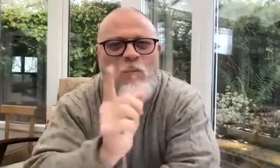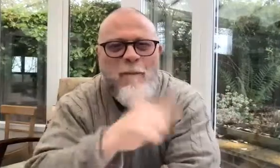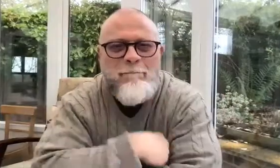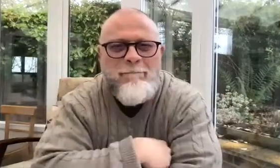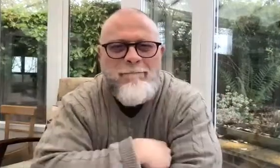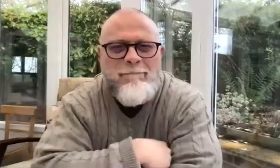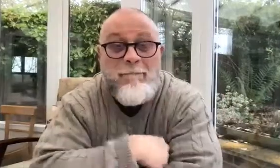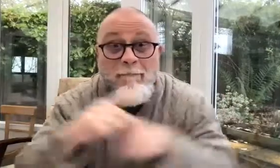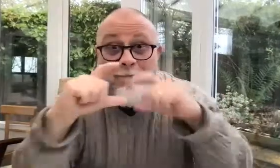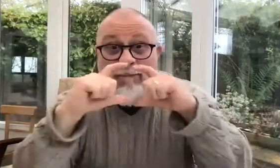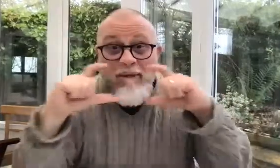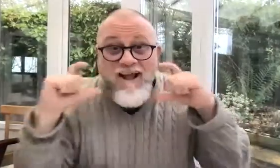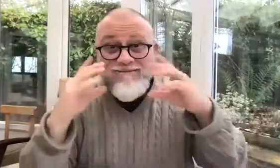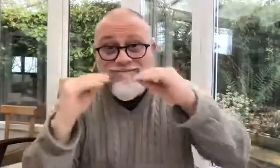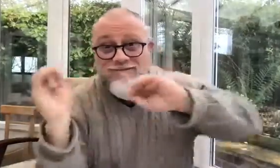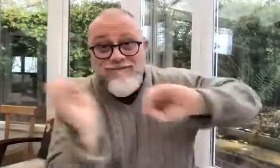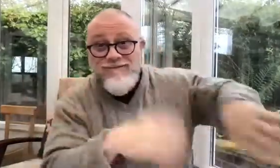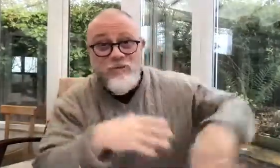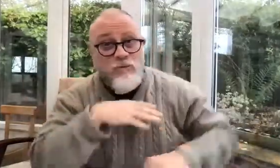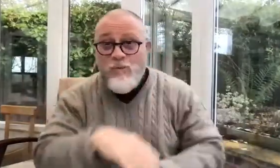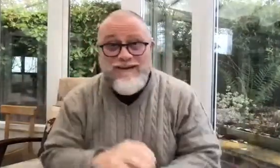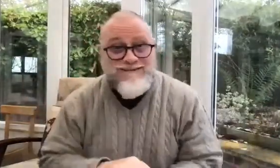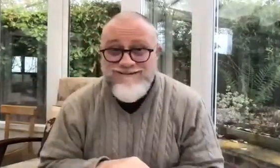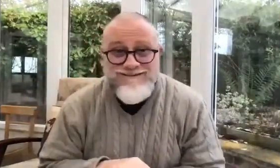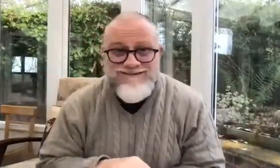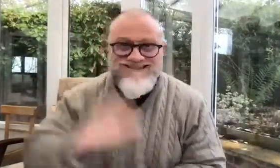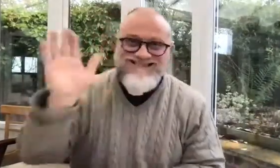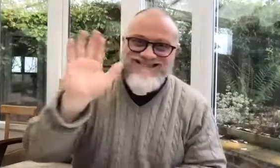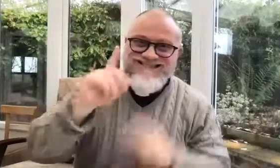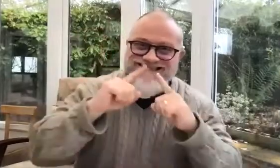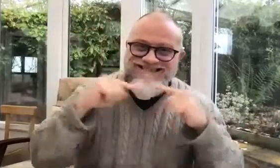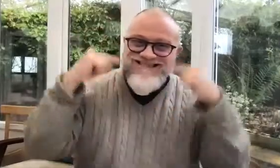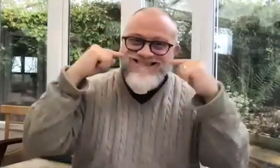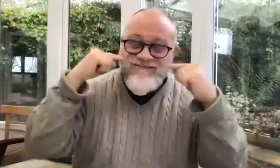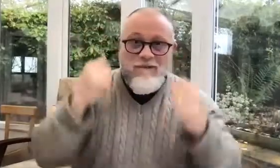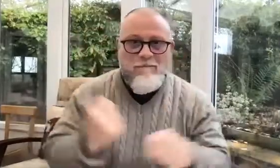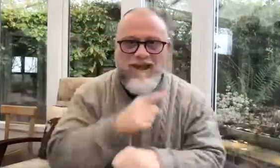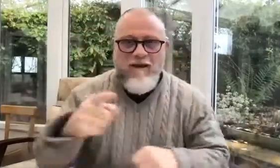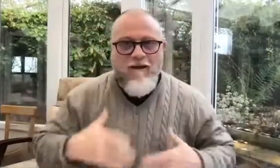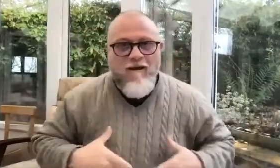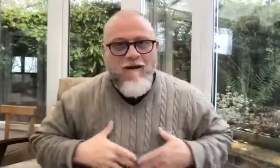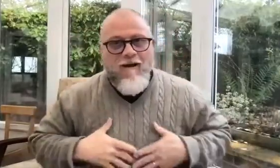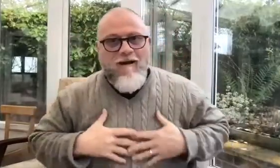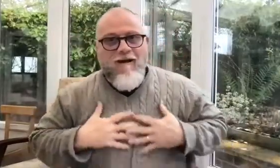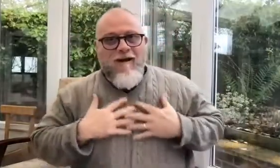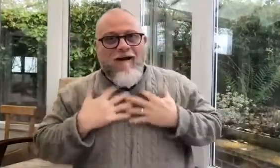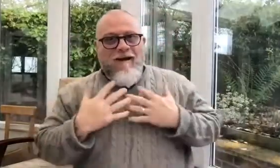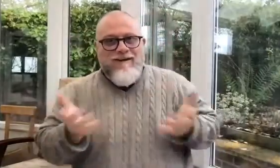good things. What would be those good things? Getting rid of those masks. We don't want those masks. We want to see smiles, don't we?